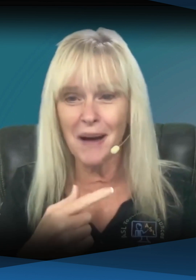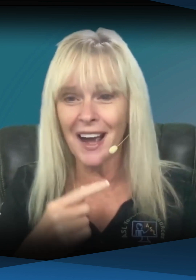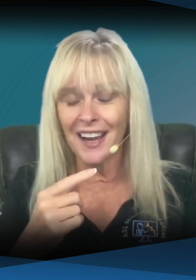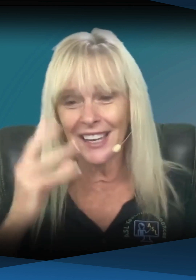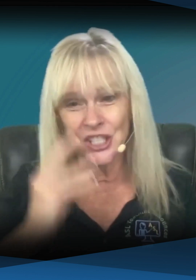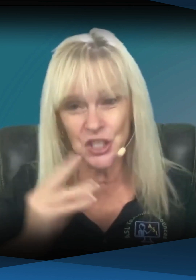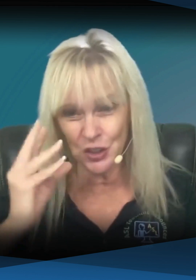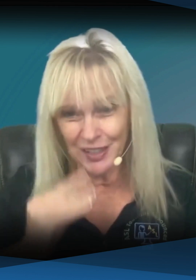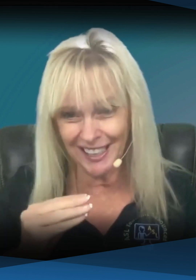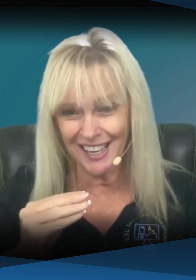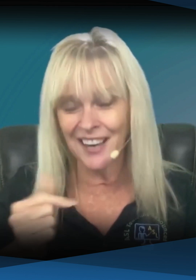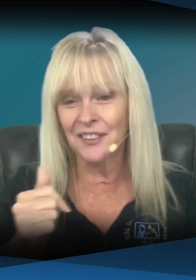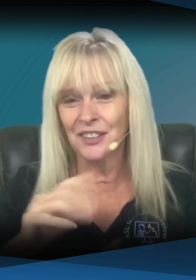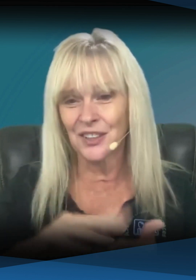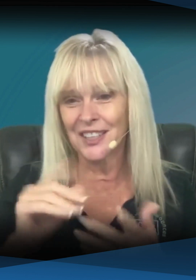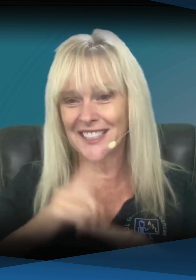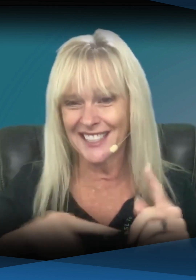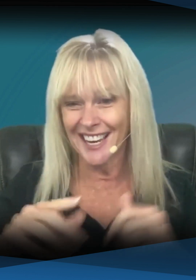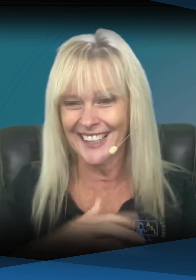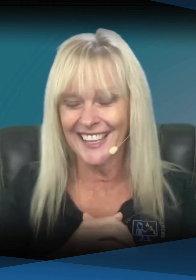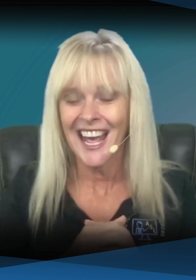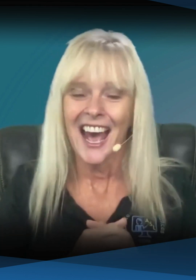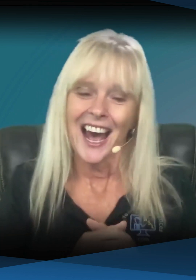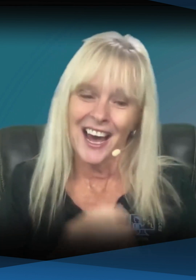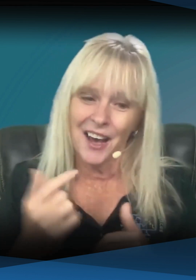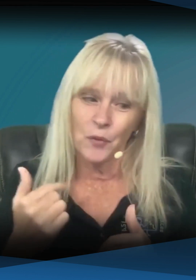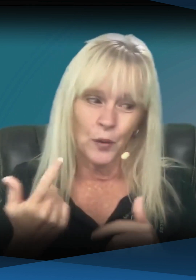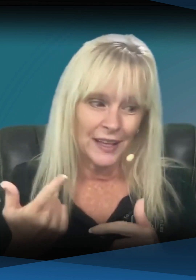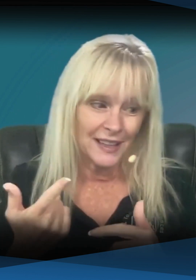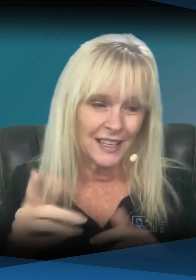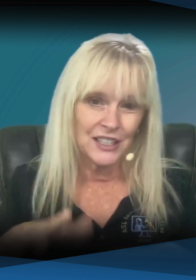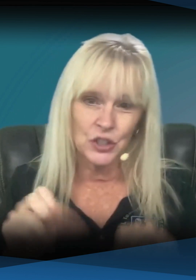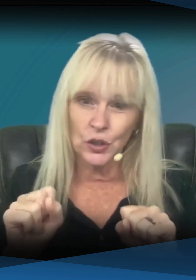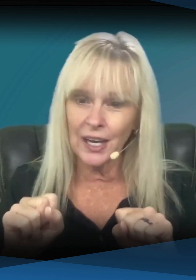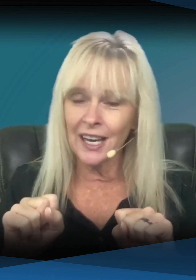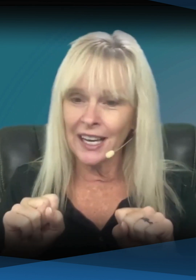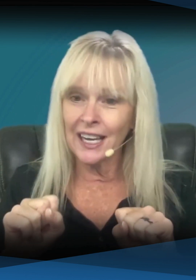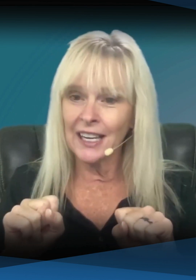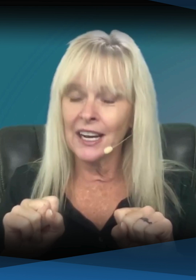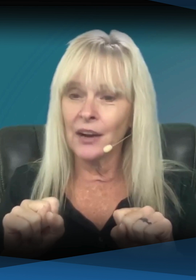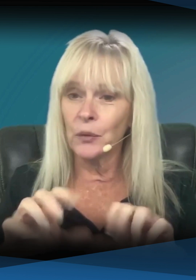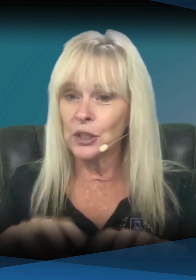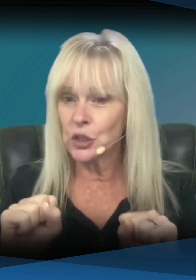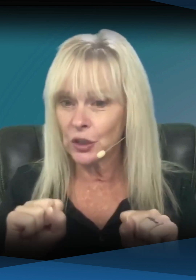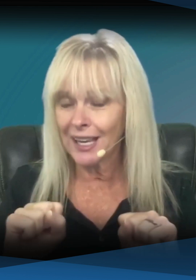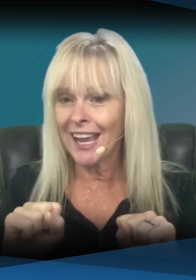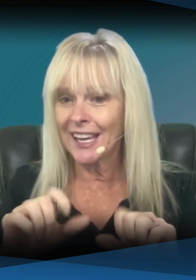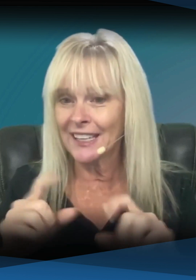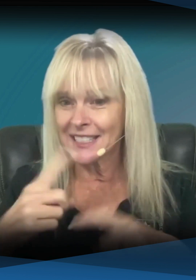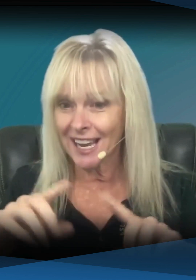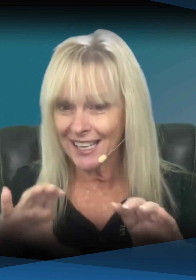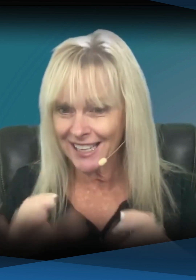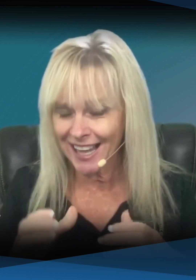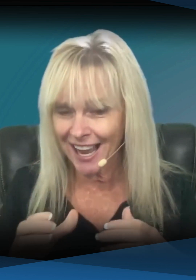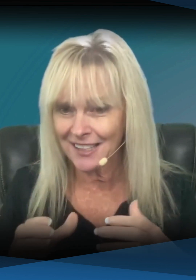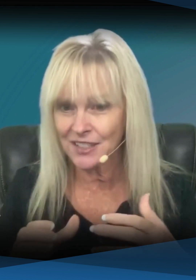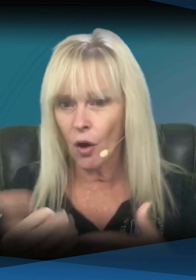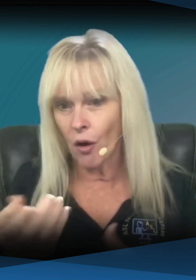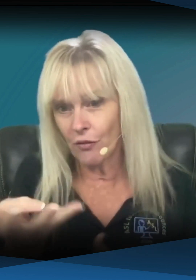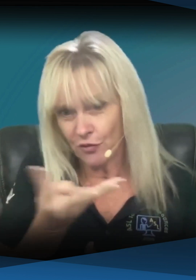my journey of learning sign. We then took a sign class, all 4